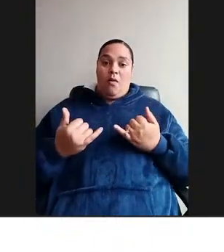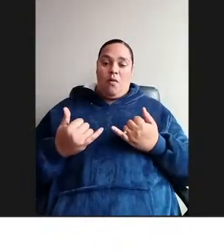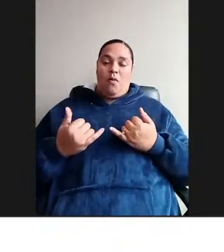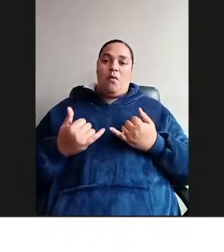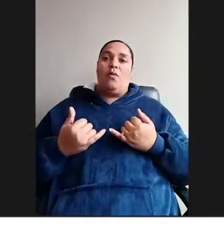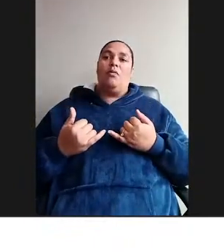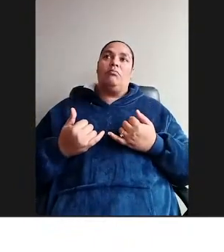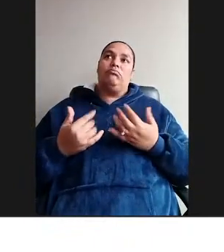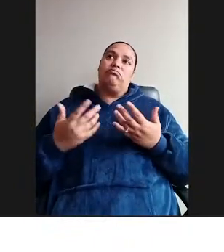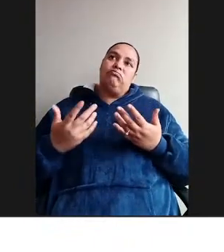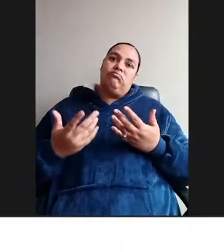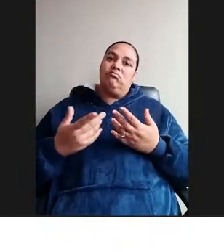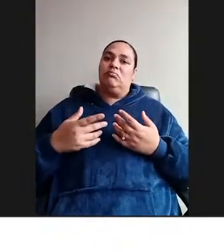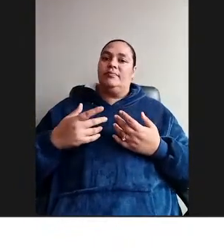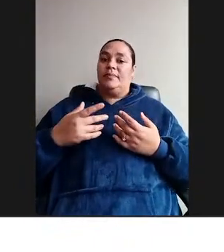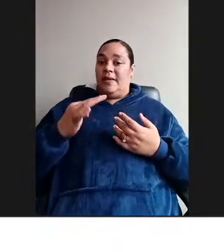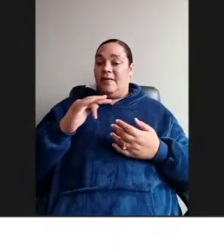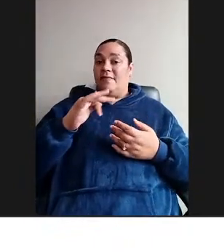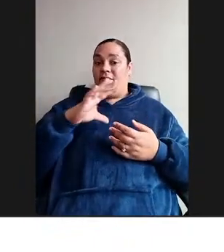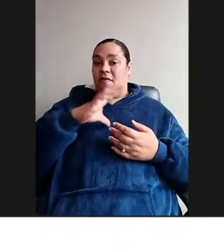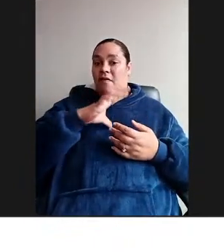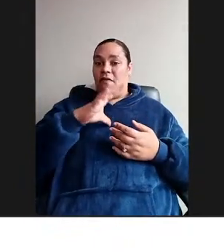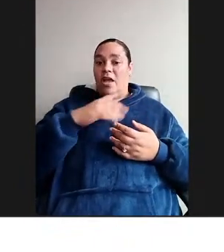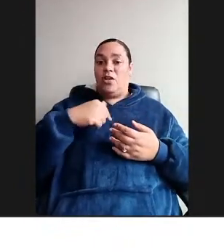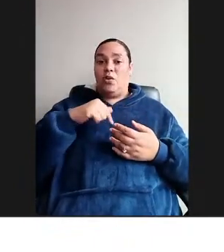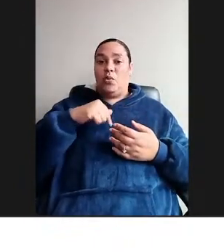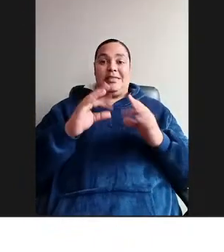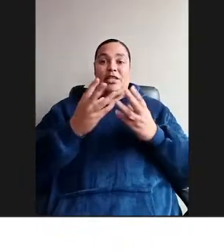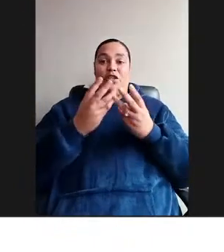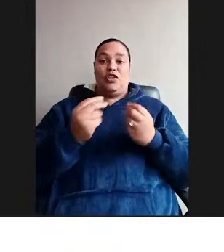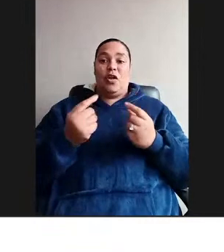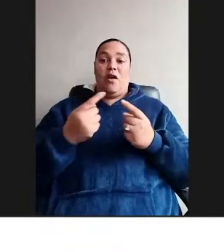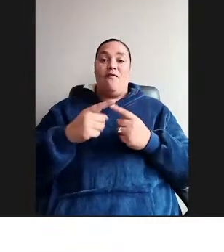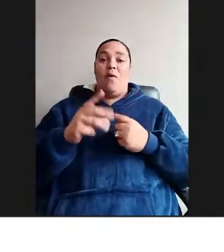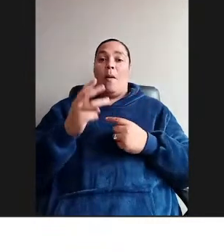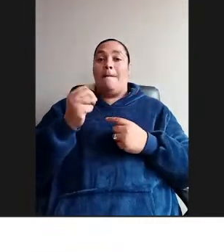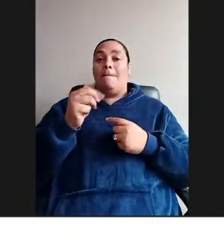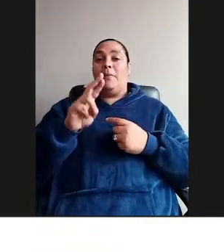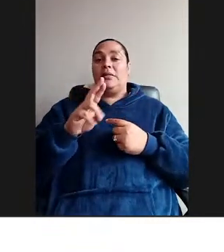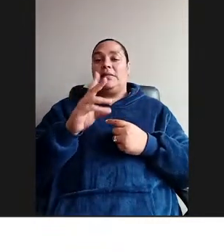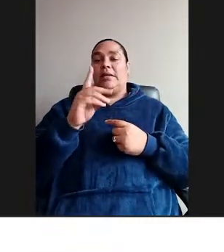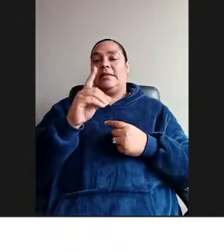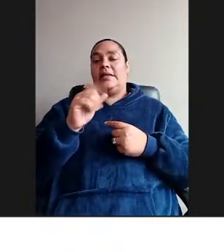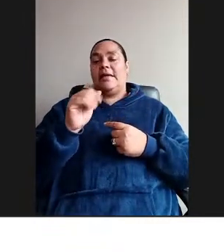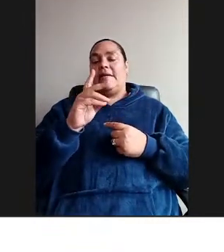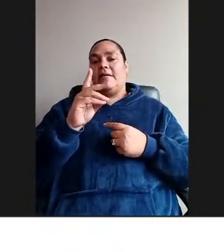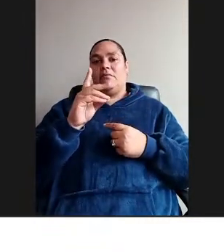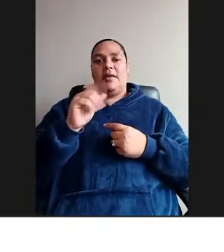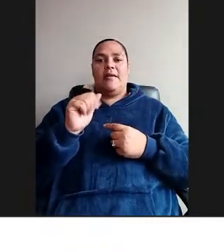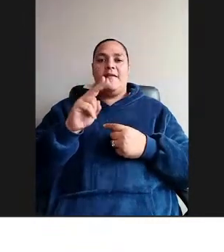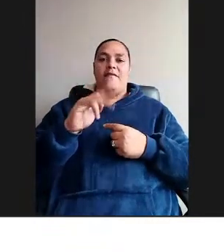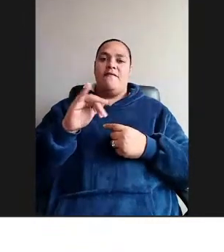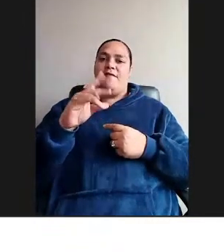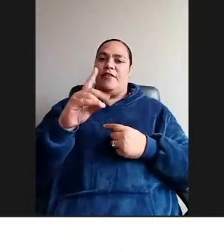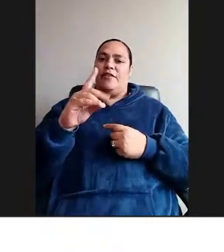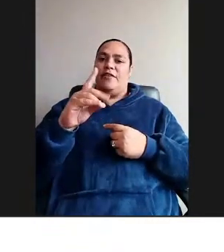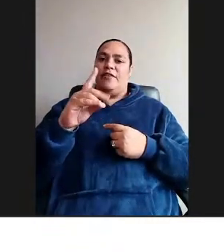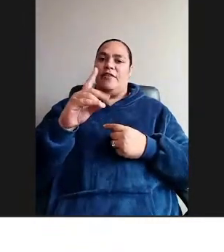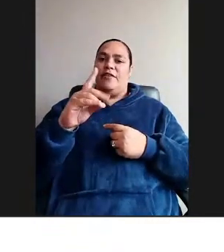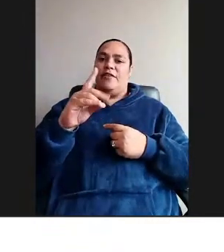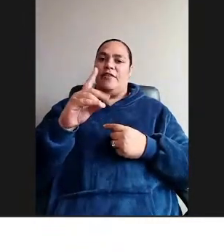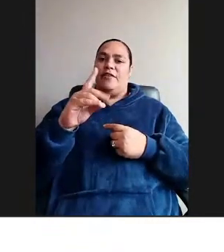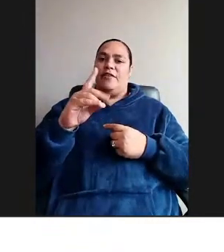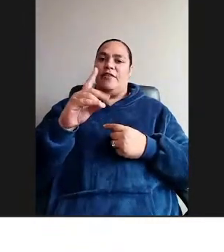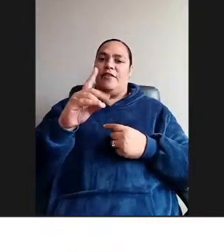it in order that we resolve for Mr. Davids to just scrutinize